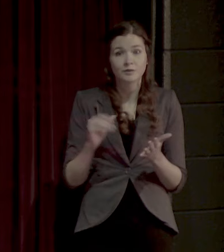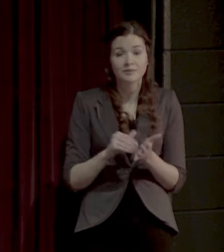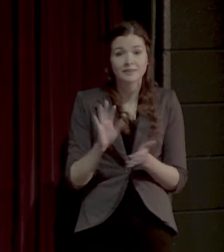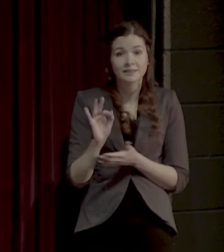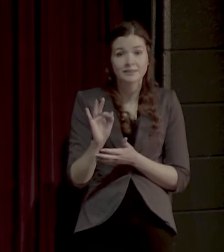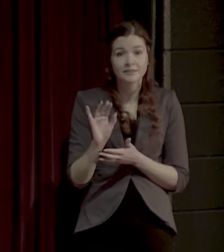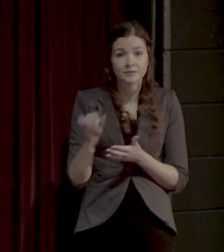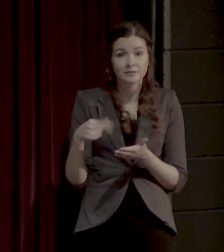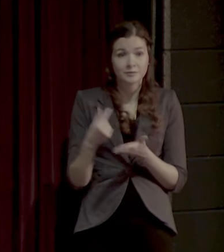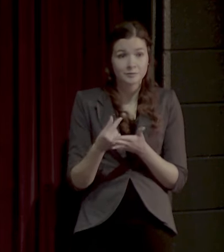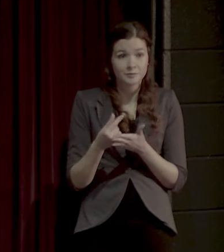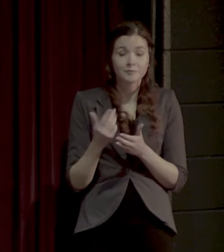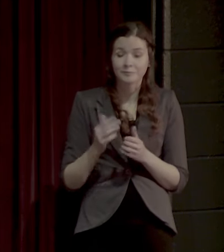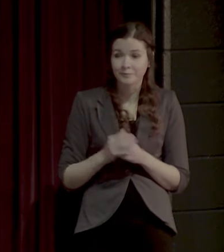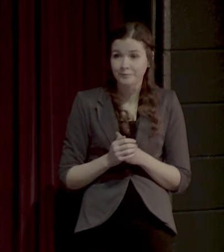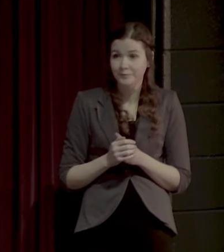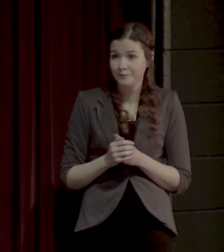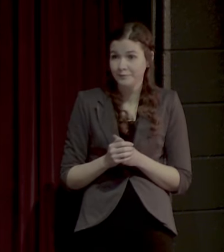2019 commencement ceremony.